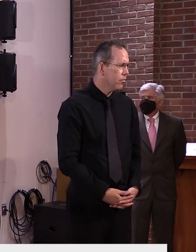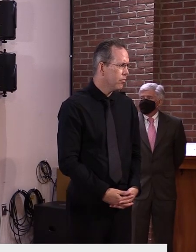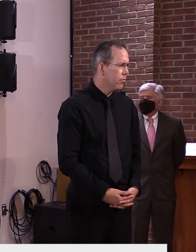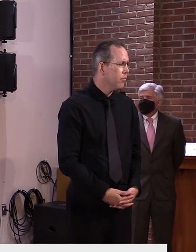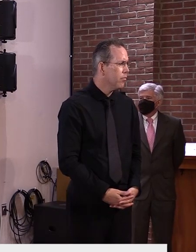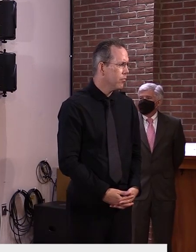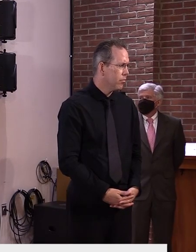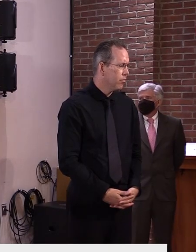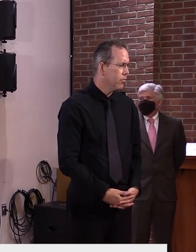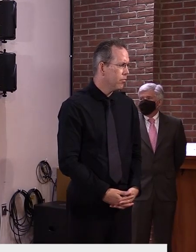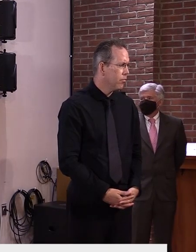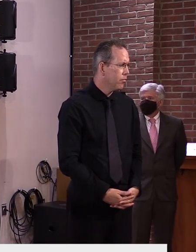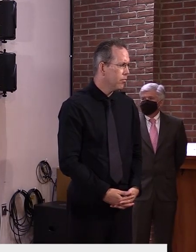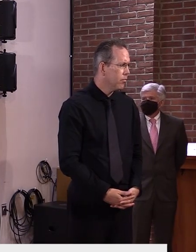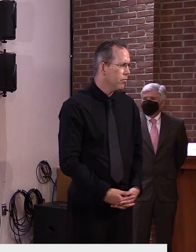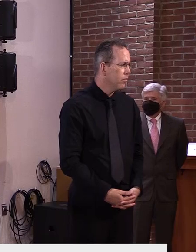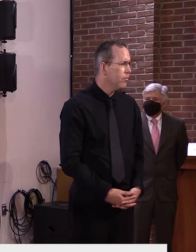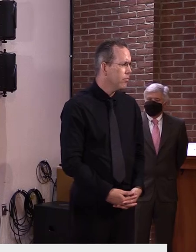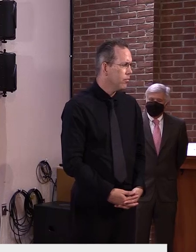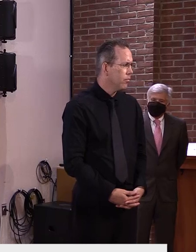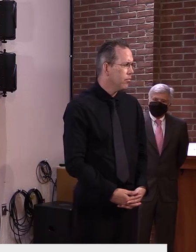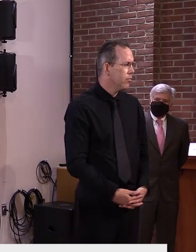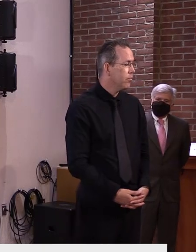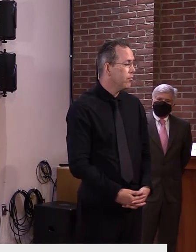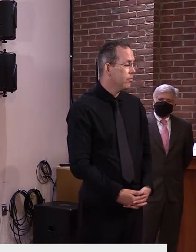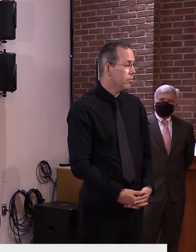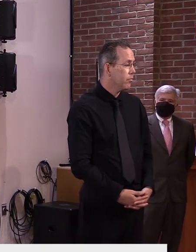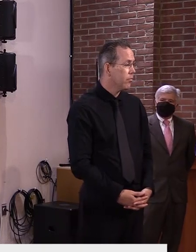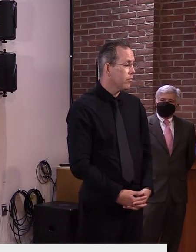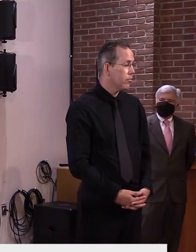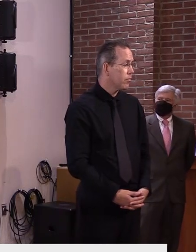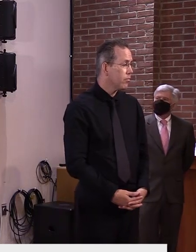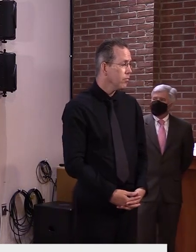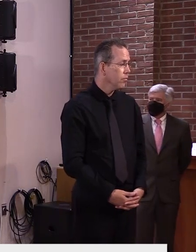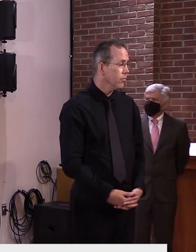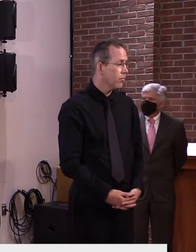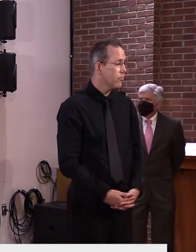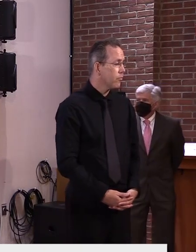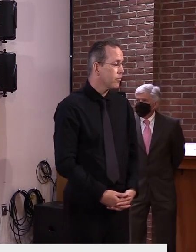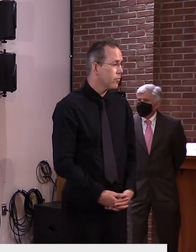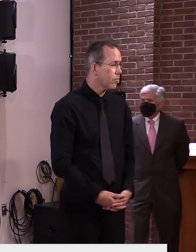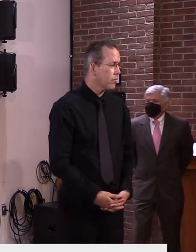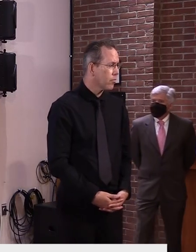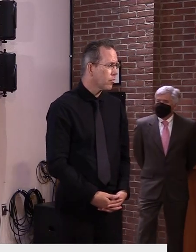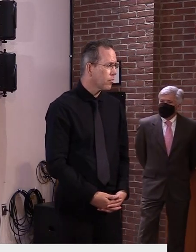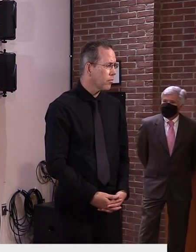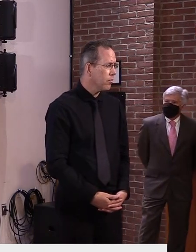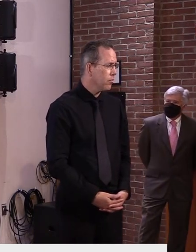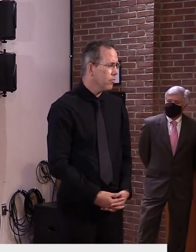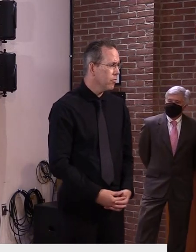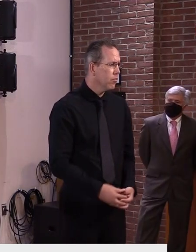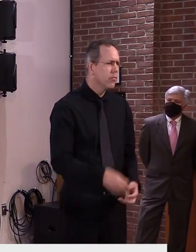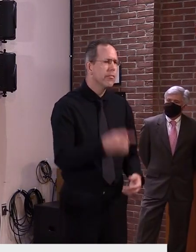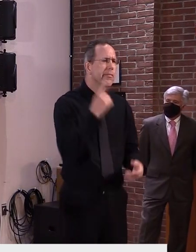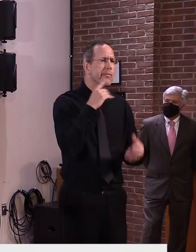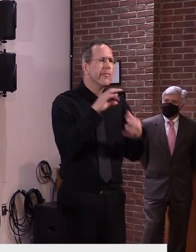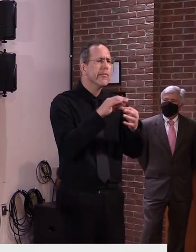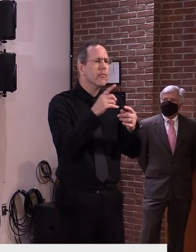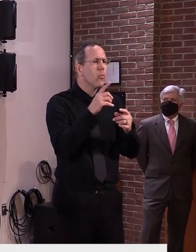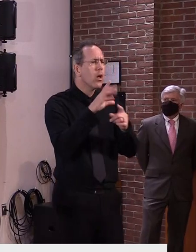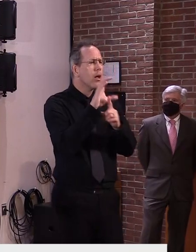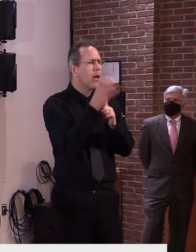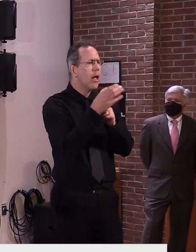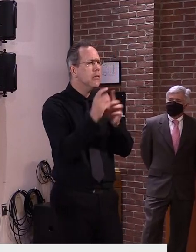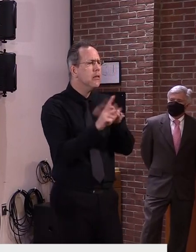provider. And I'm wondering, I know that your department is looking into this, and I wonder if you have any update on that. We'll start with Commissioner